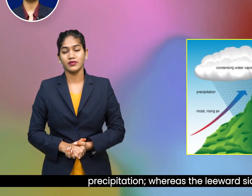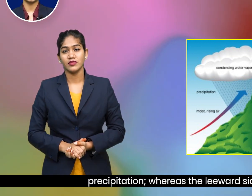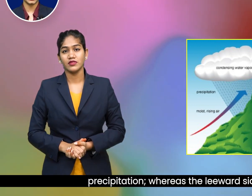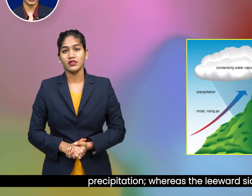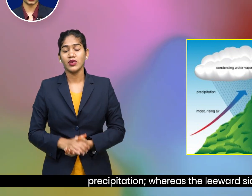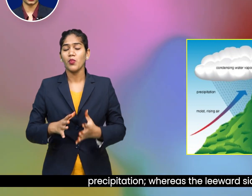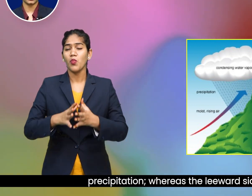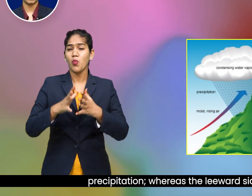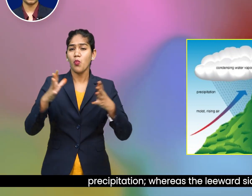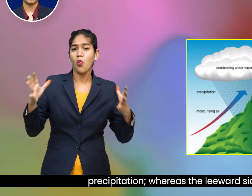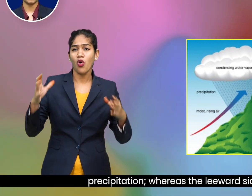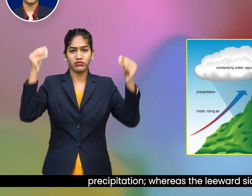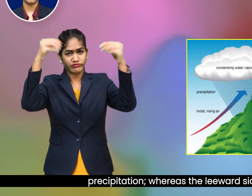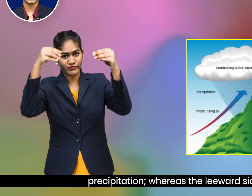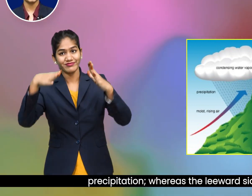heavy precipitation,